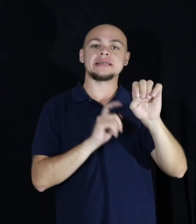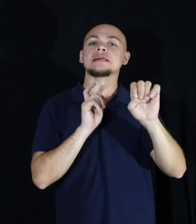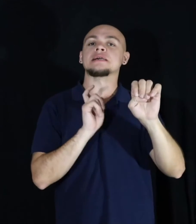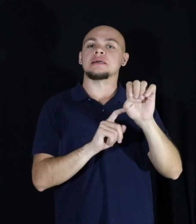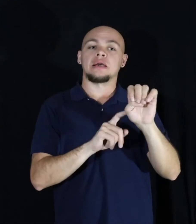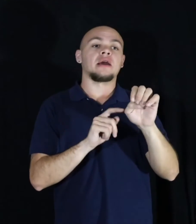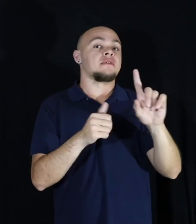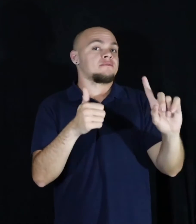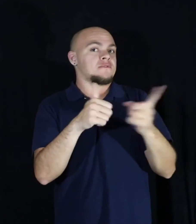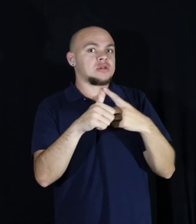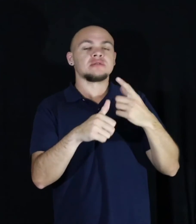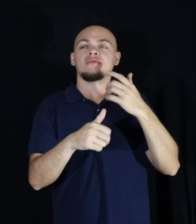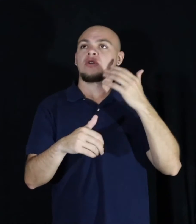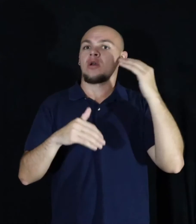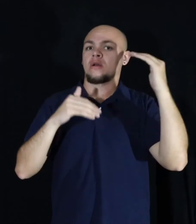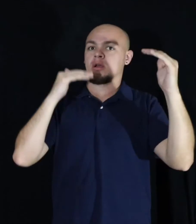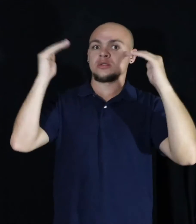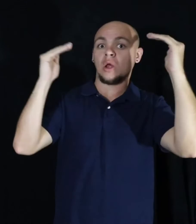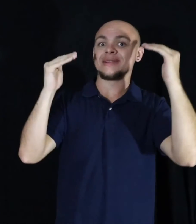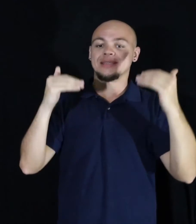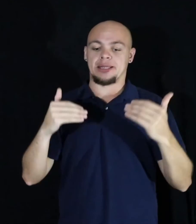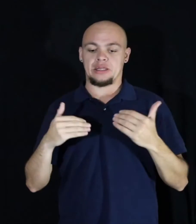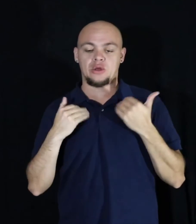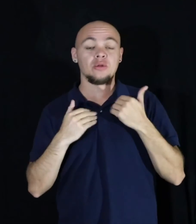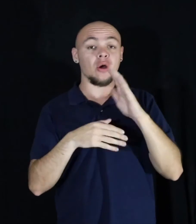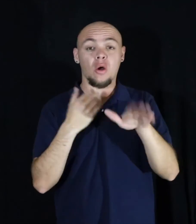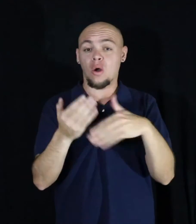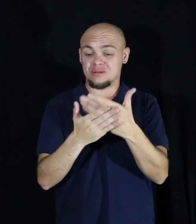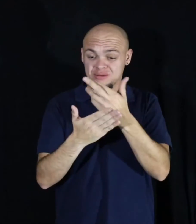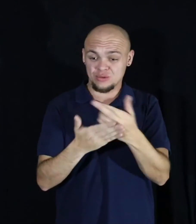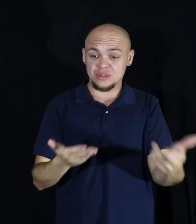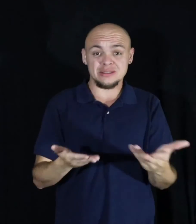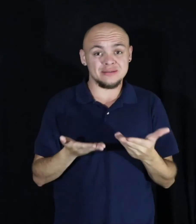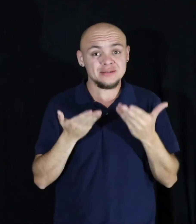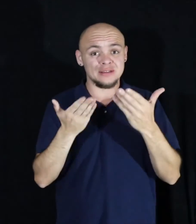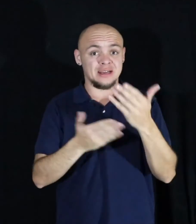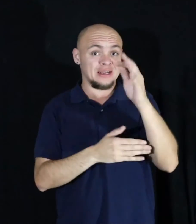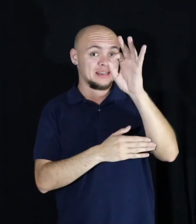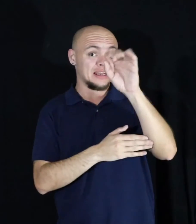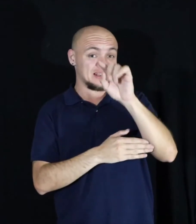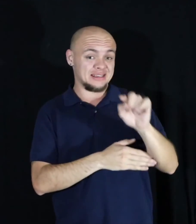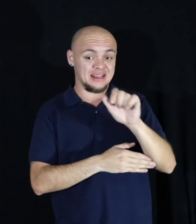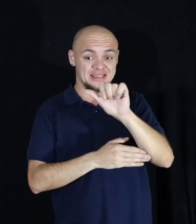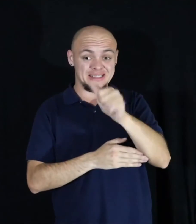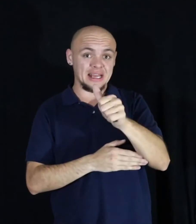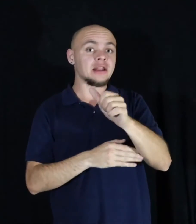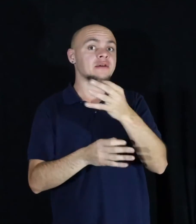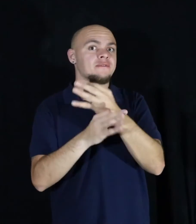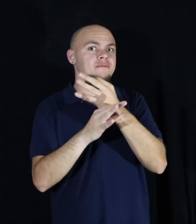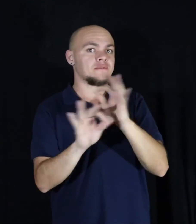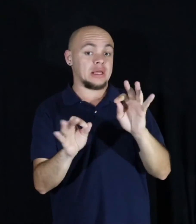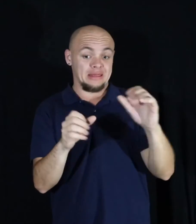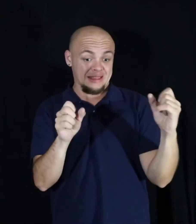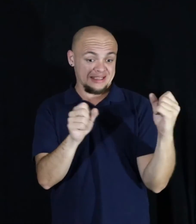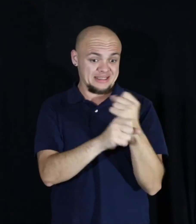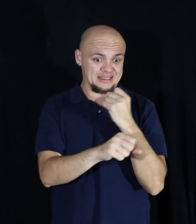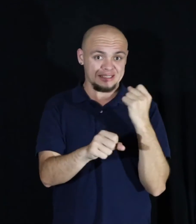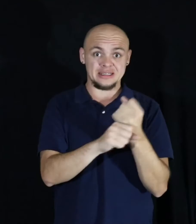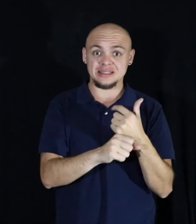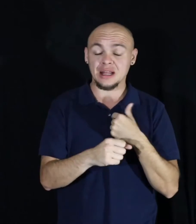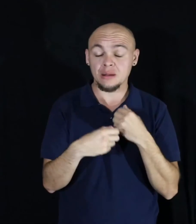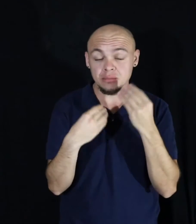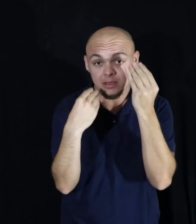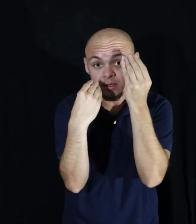youth and adults. All of this is at your disposal, and 9 times out of 10 completely free, which makes these statistics that I'm giving